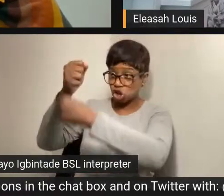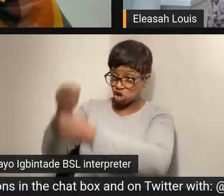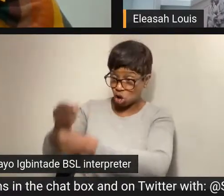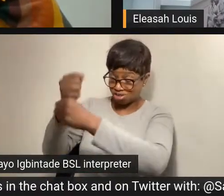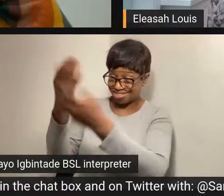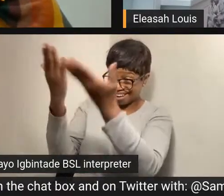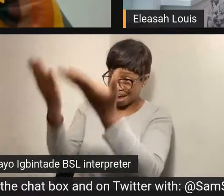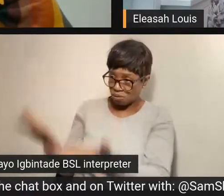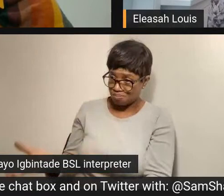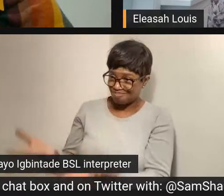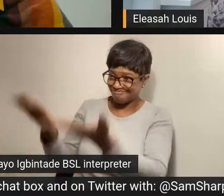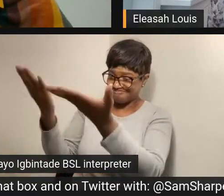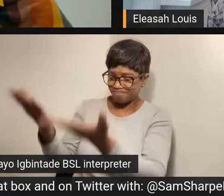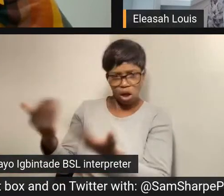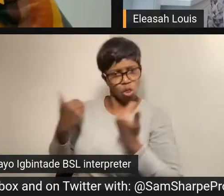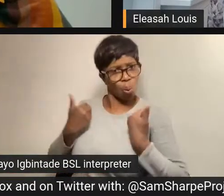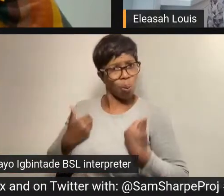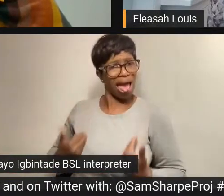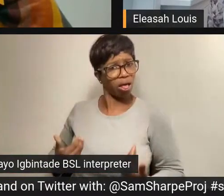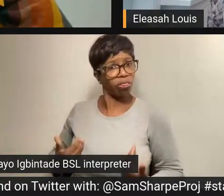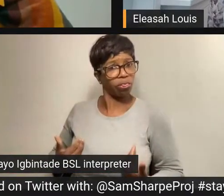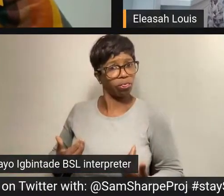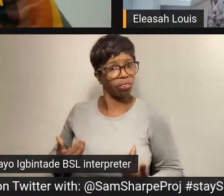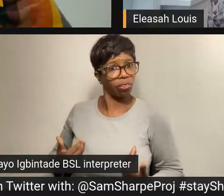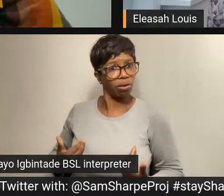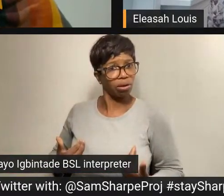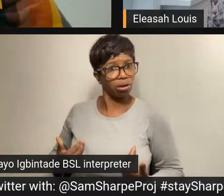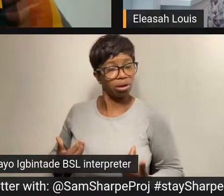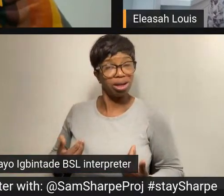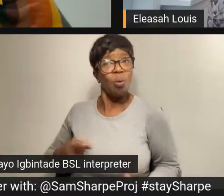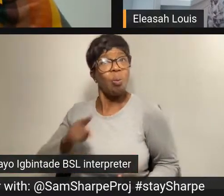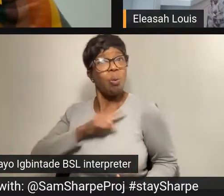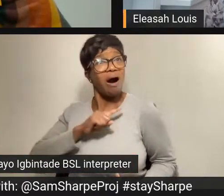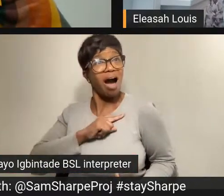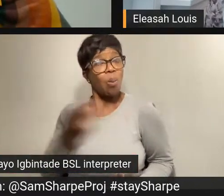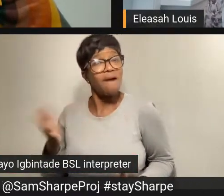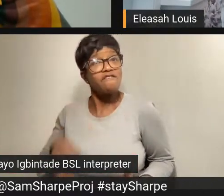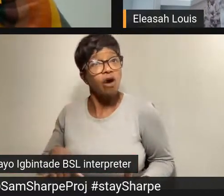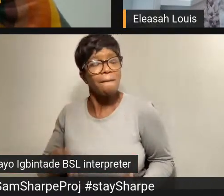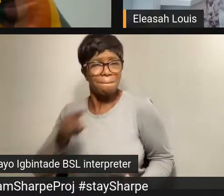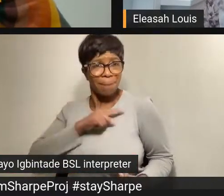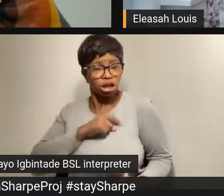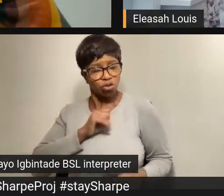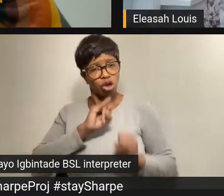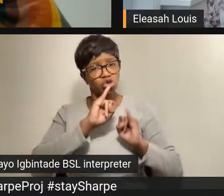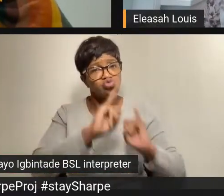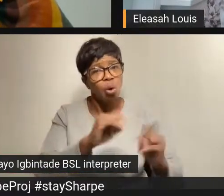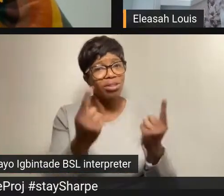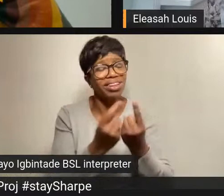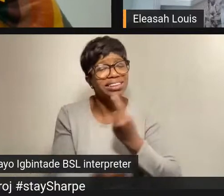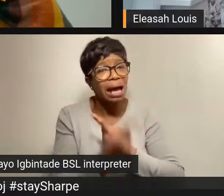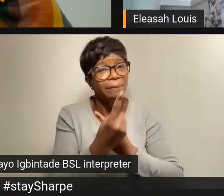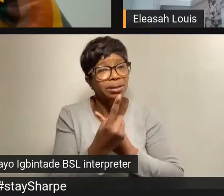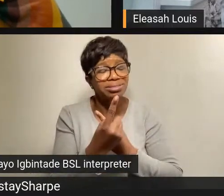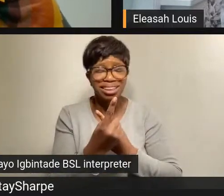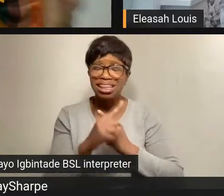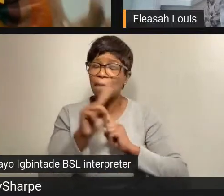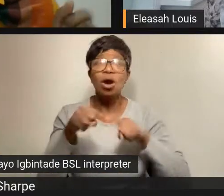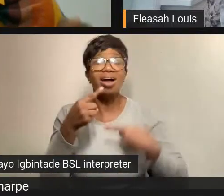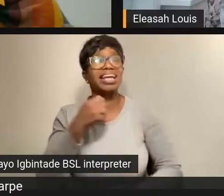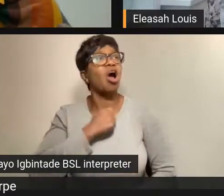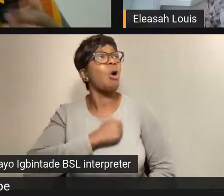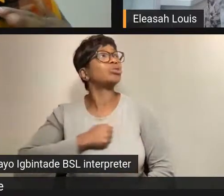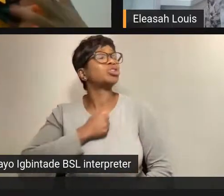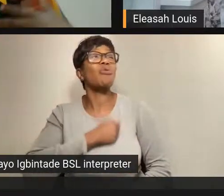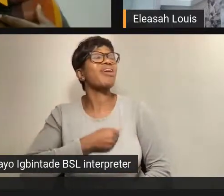now, that its wealth is partially as a result of those wrongs. So you can't just say, sorry, things